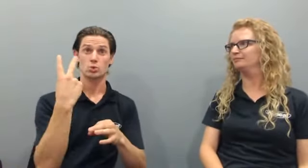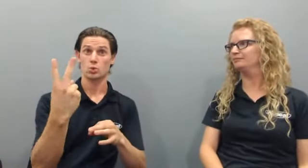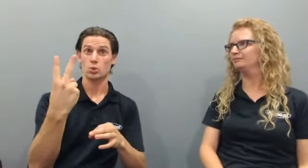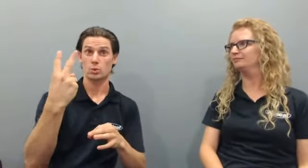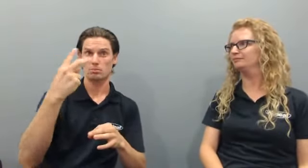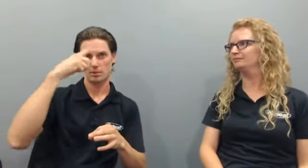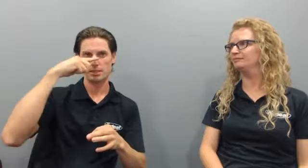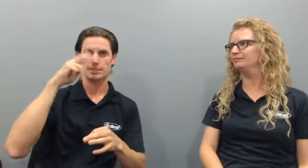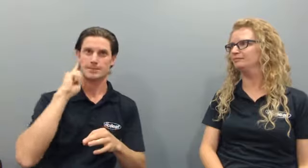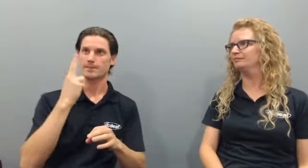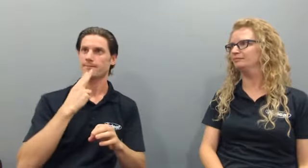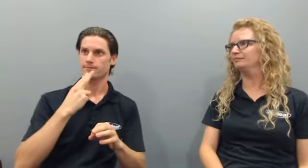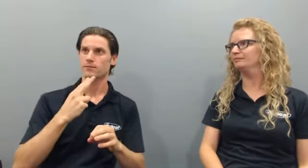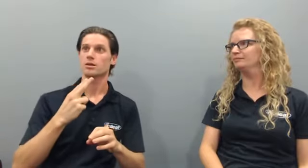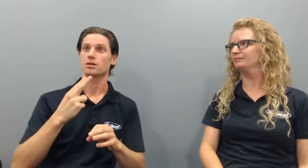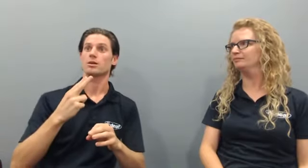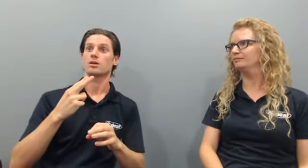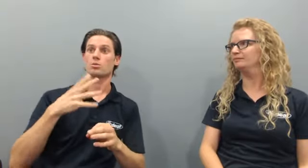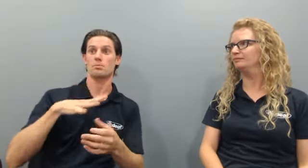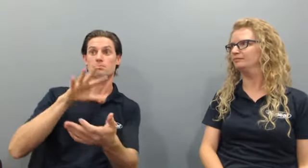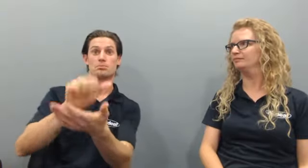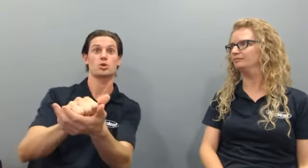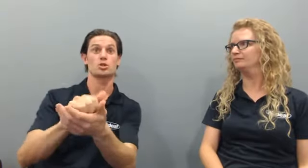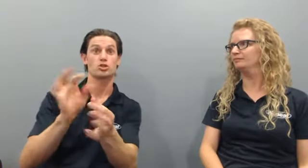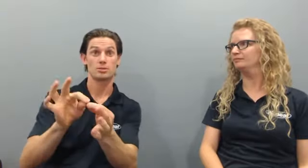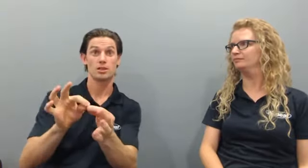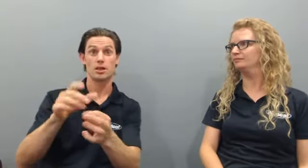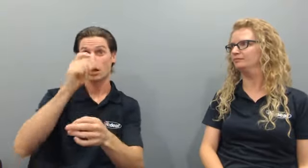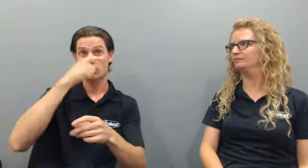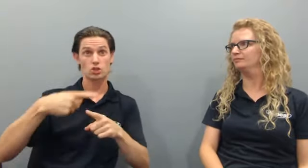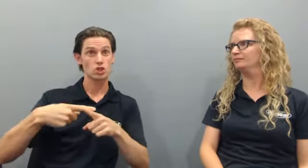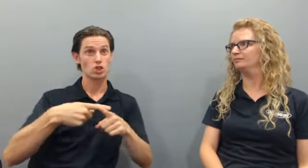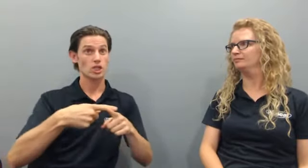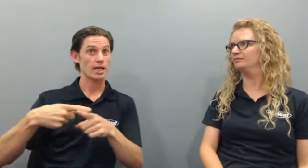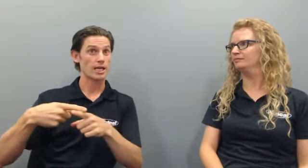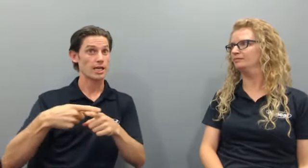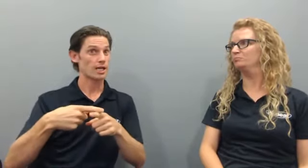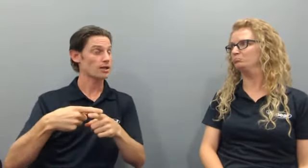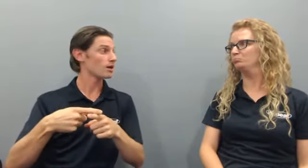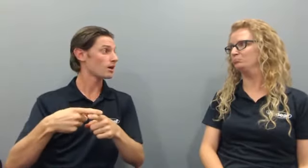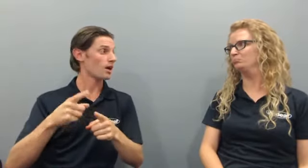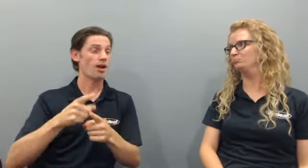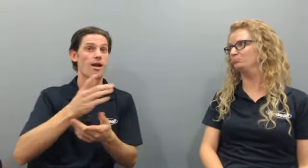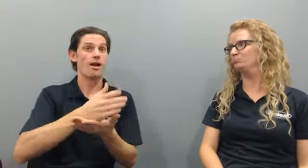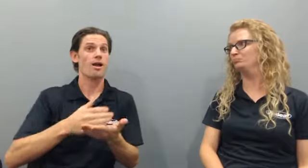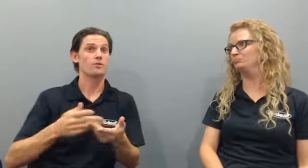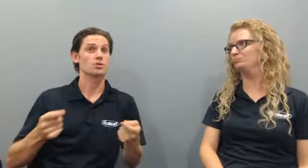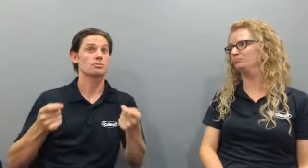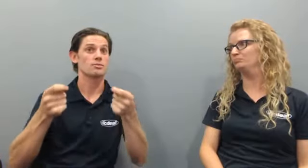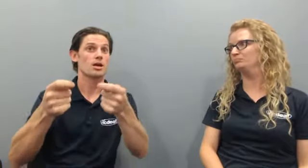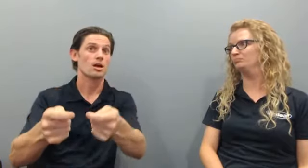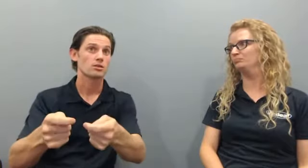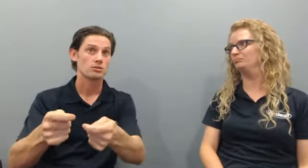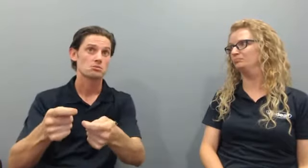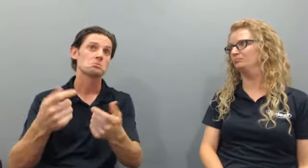There's a question here that says, if two people are deaf and want to book an interpreter, can they share the costs? So can they pay half out